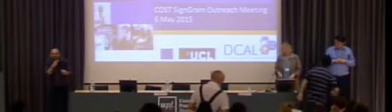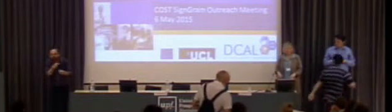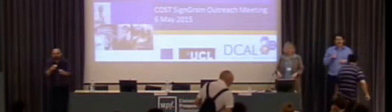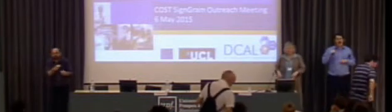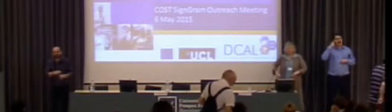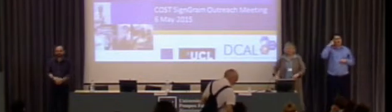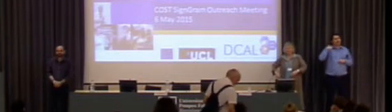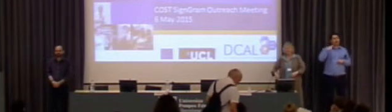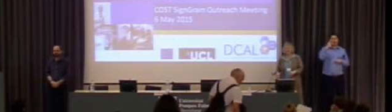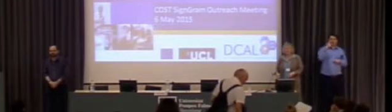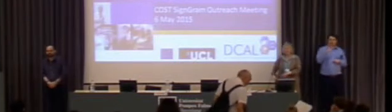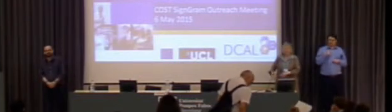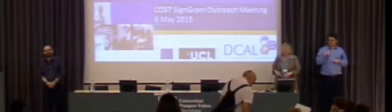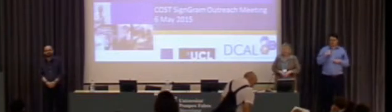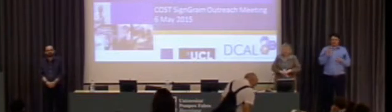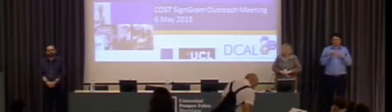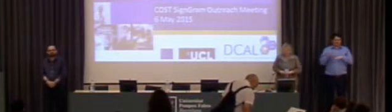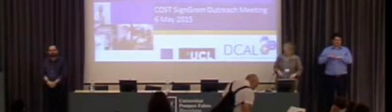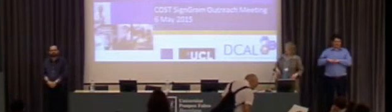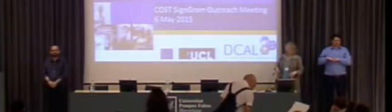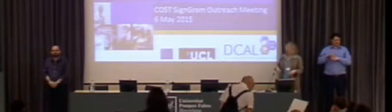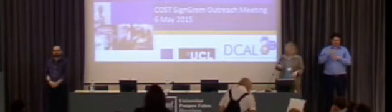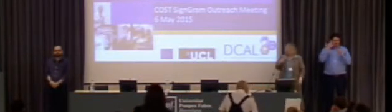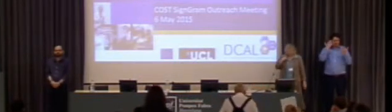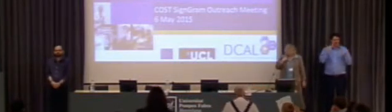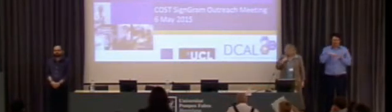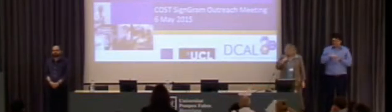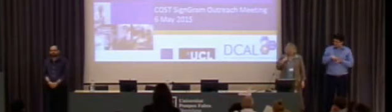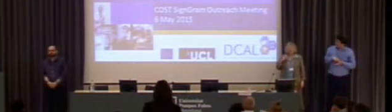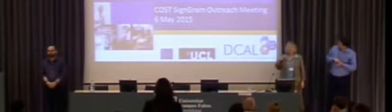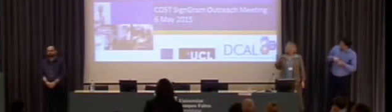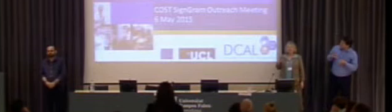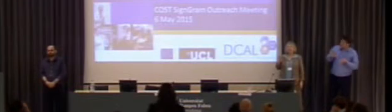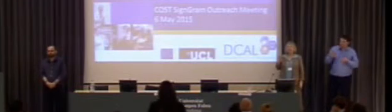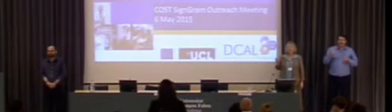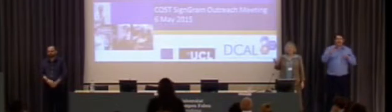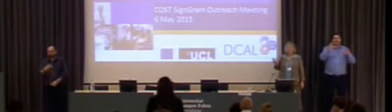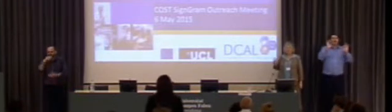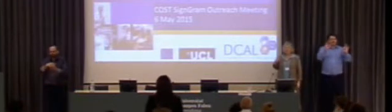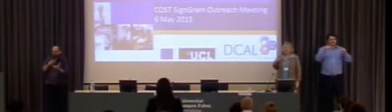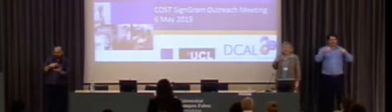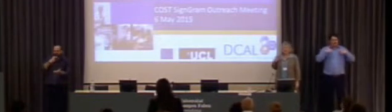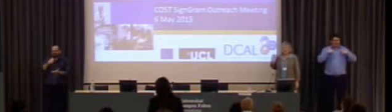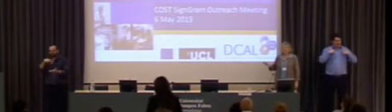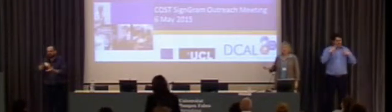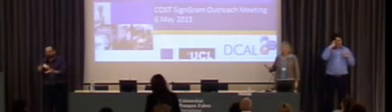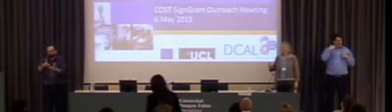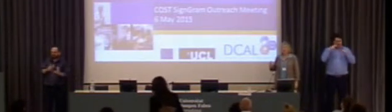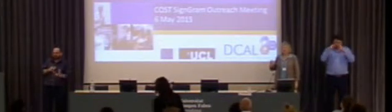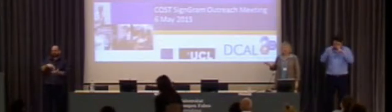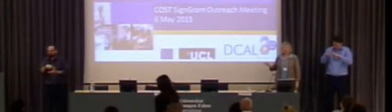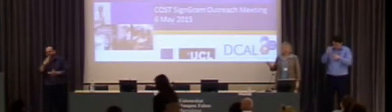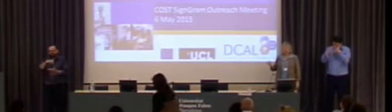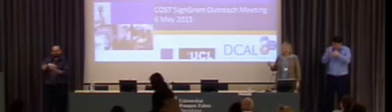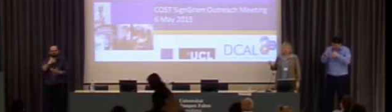important issues... I should sit down, I'll be even closer. I'll stand. So I think one of the really important things is that doing research